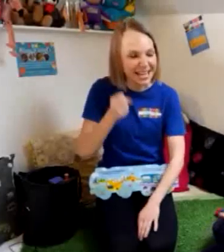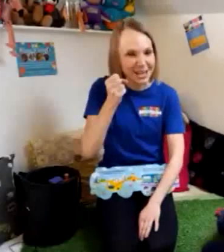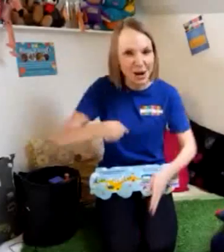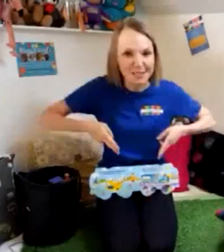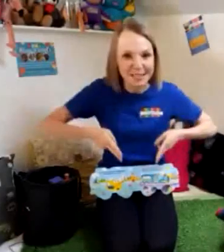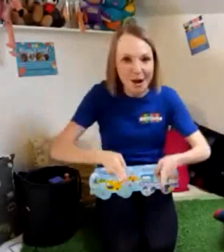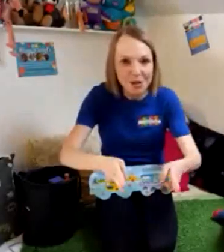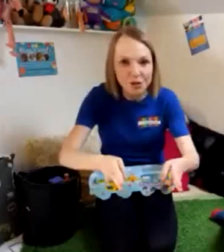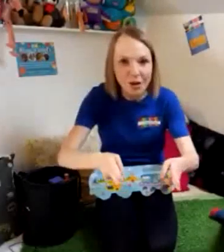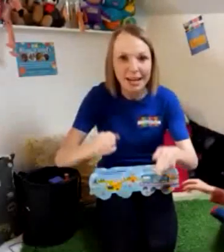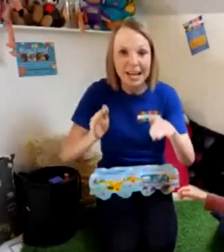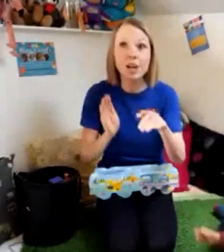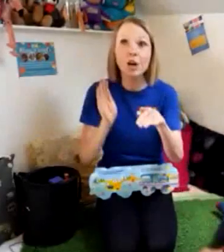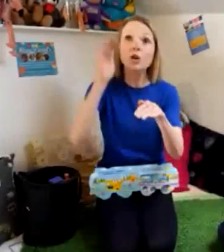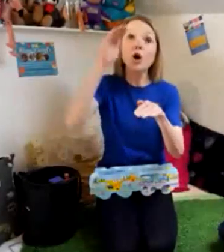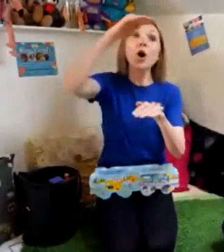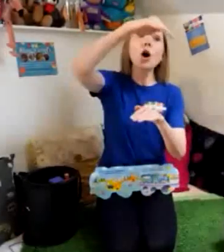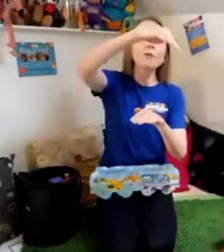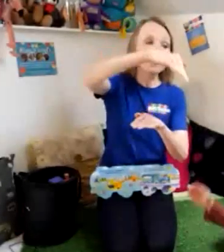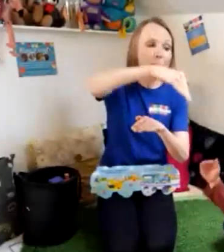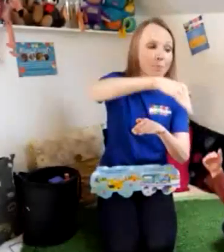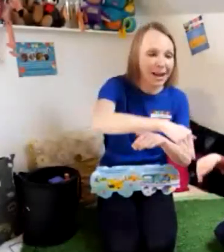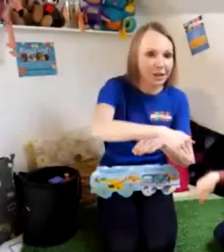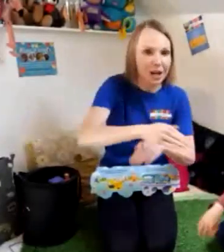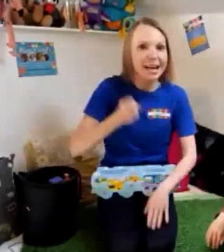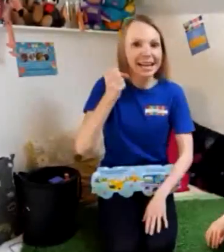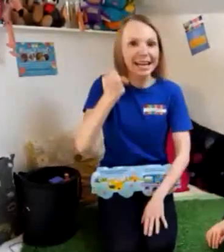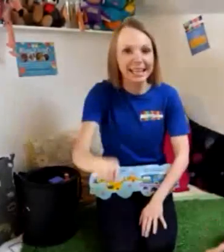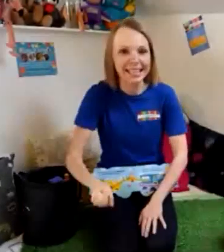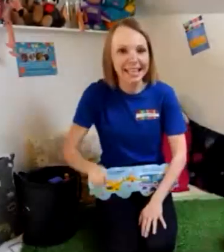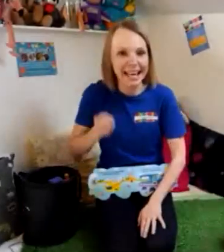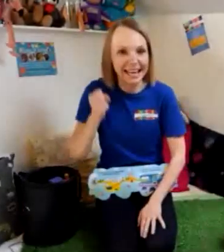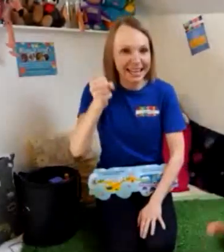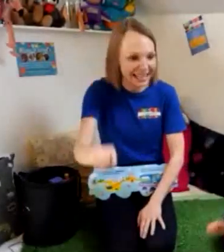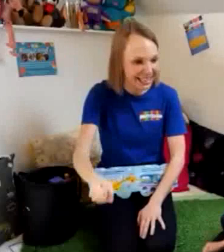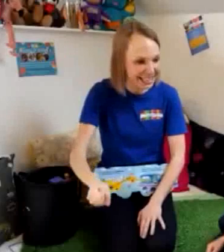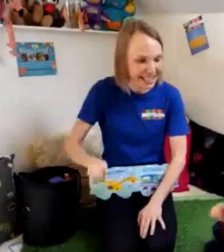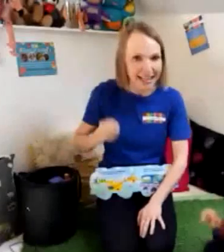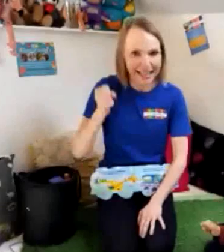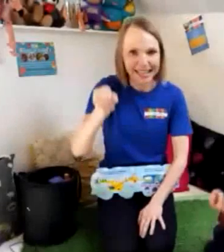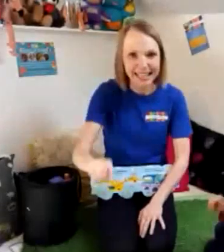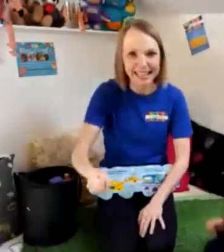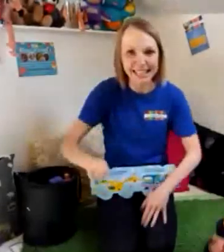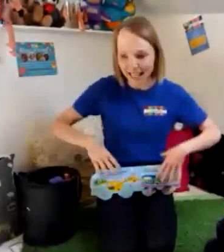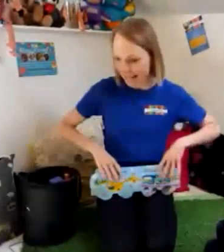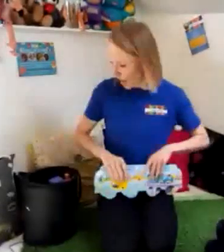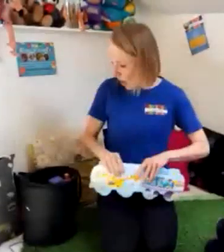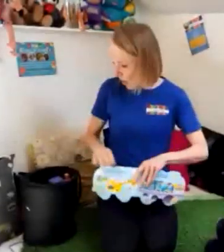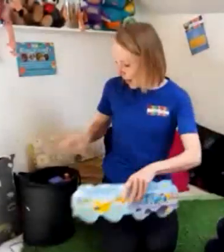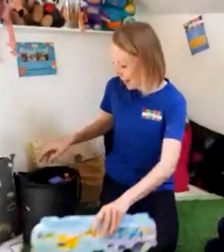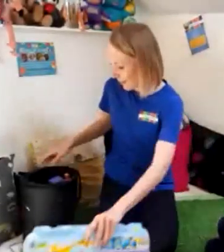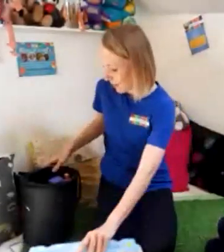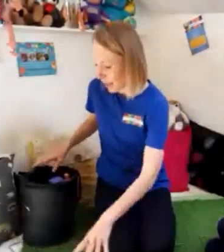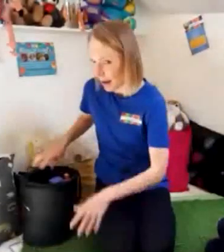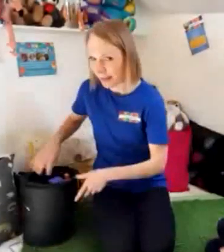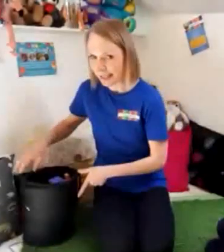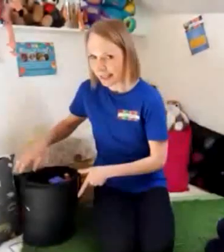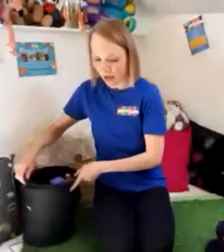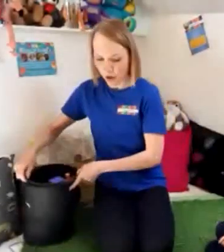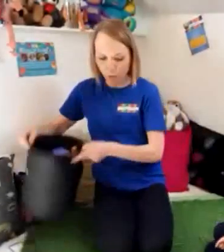goes down the track. He goes over the bridge. Clickety clack, clickety clack, clickety clack. Okay. Let me see who we got